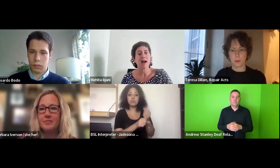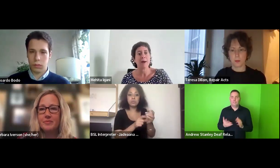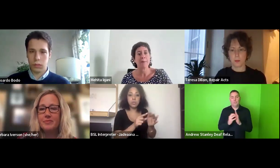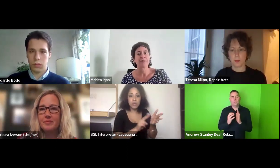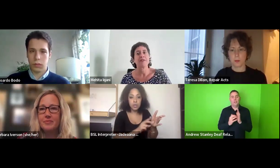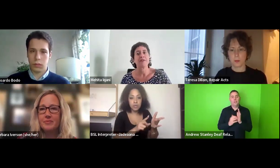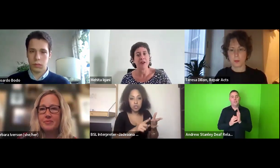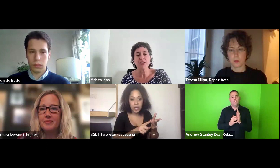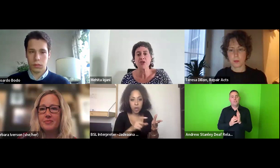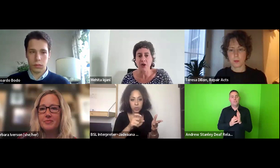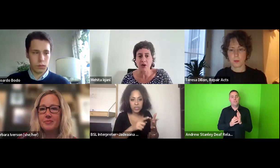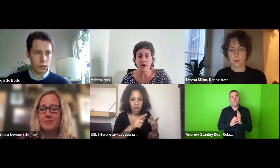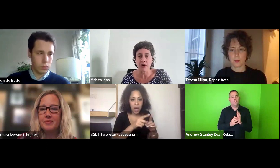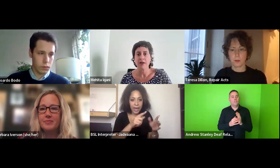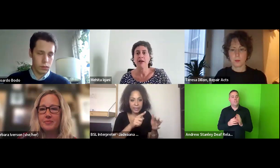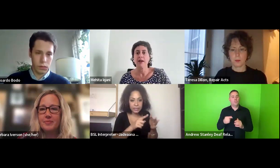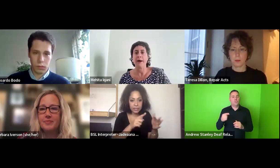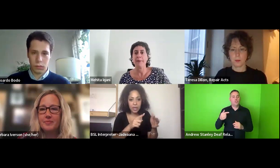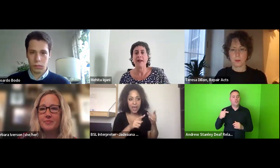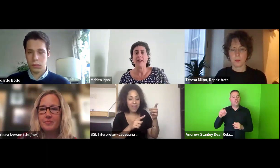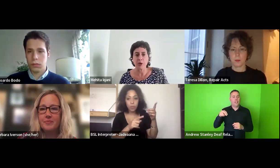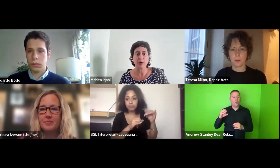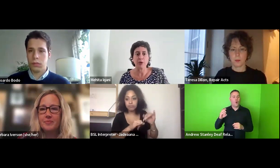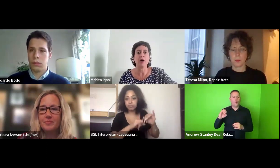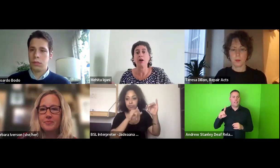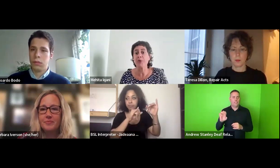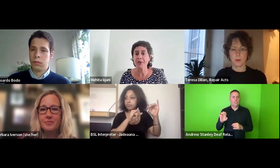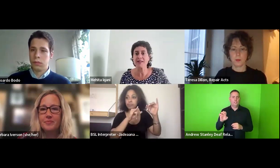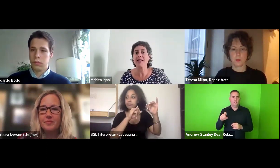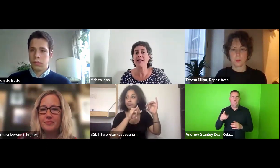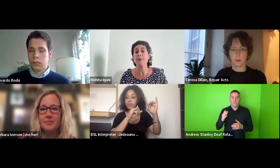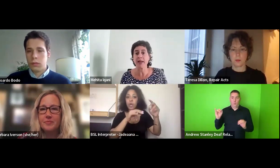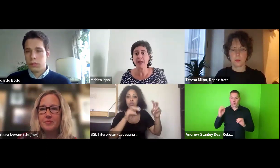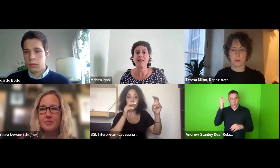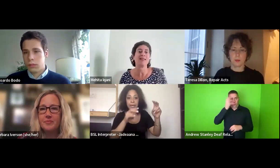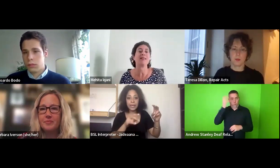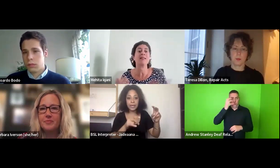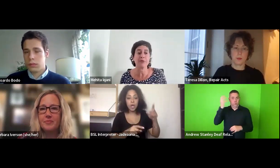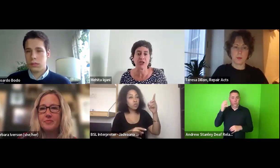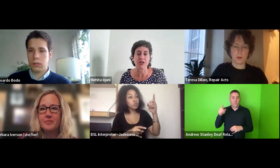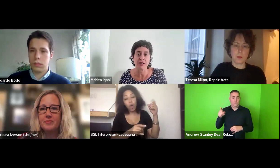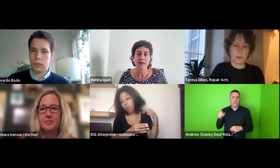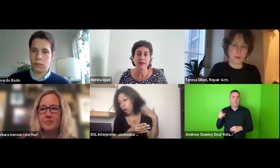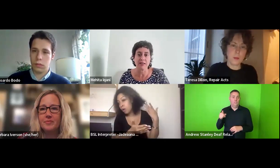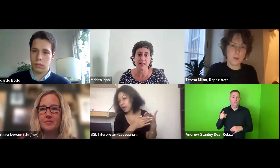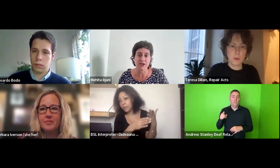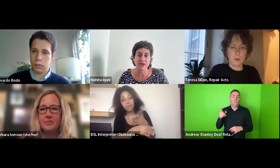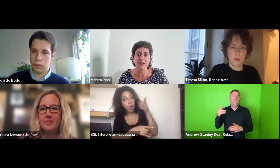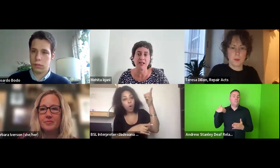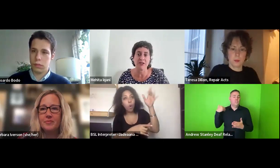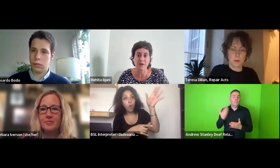will, very strong ethical arguments can be made that can capture